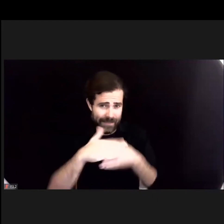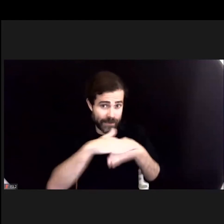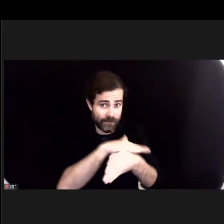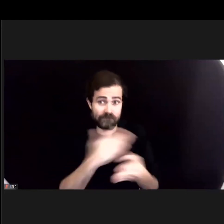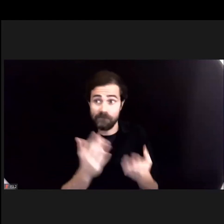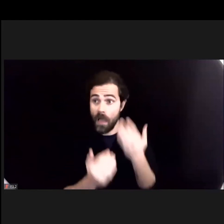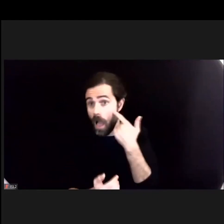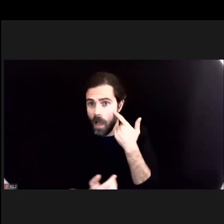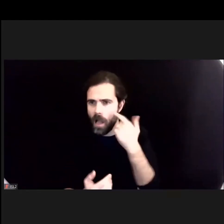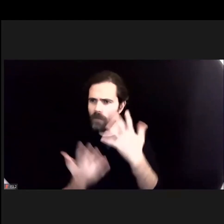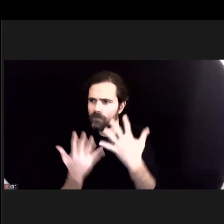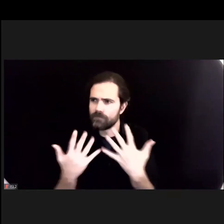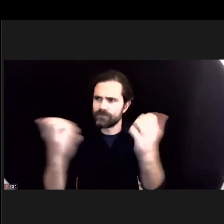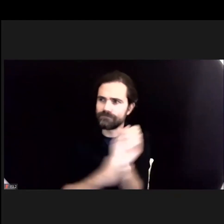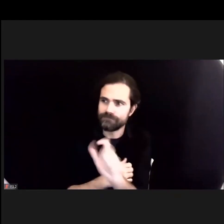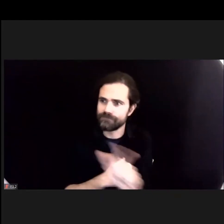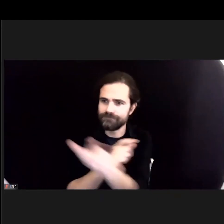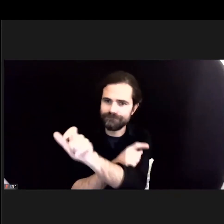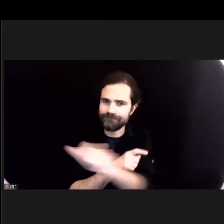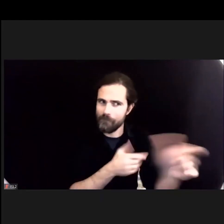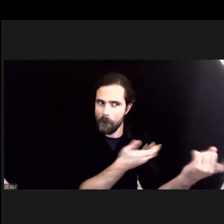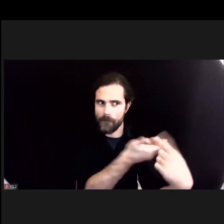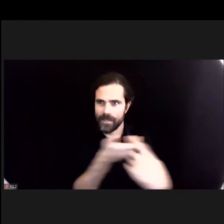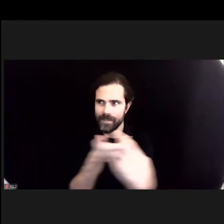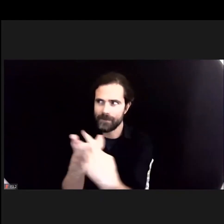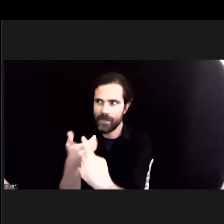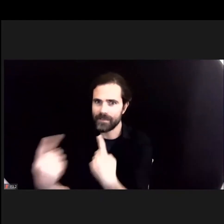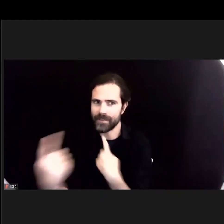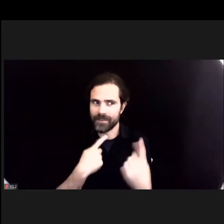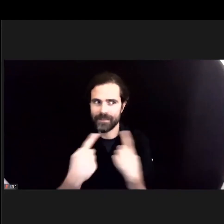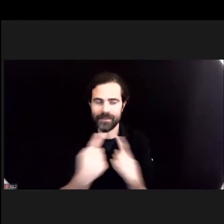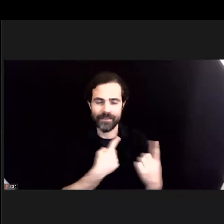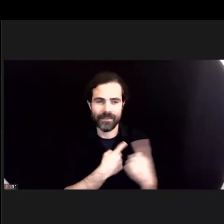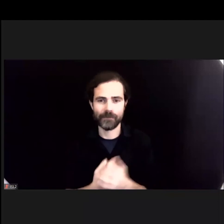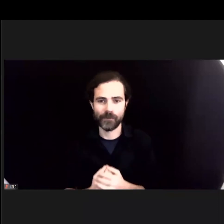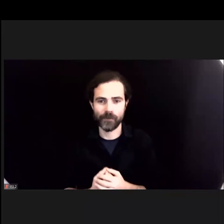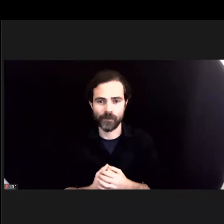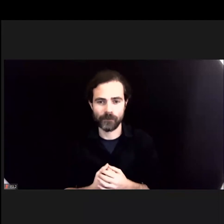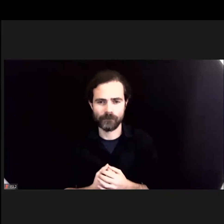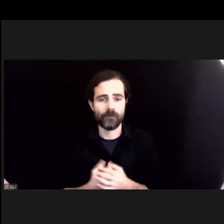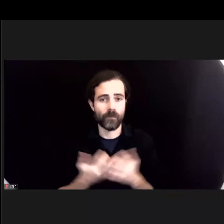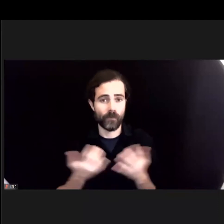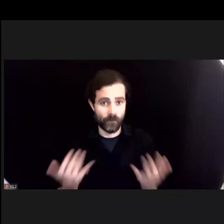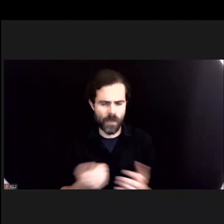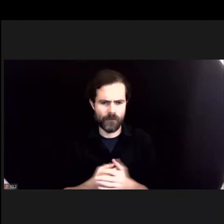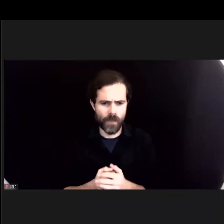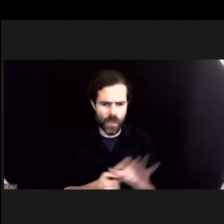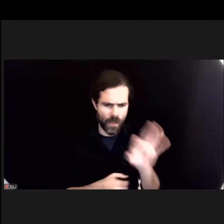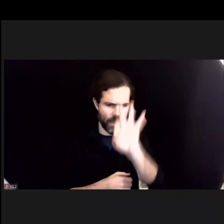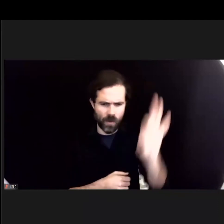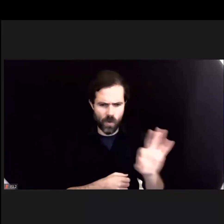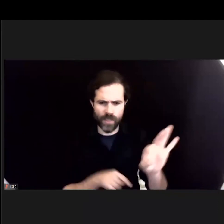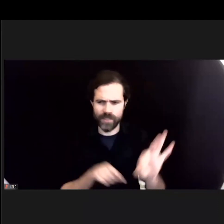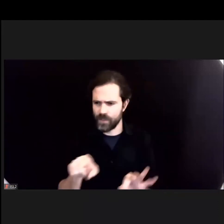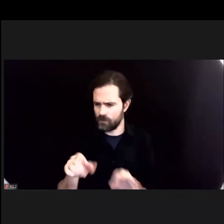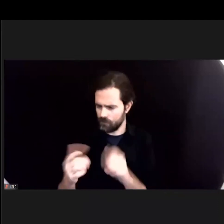how ACCESSIBILITECH may give a solution to these questions. So one of these questions is the